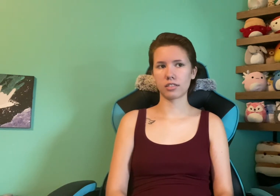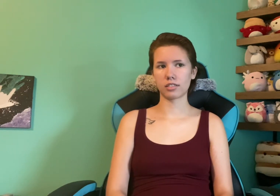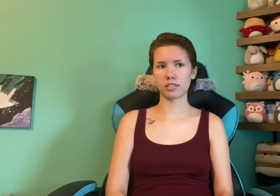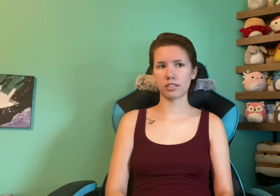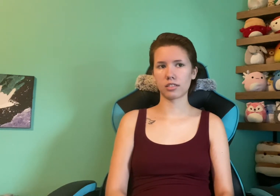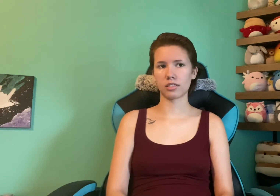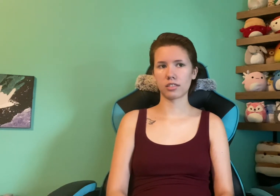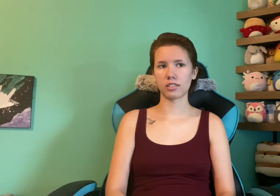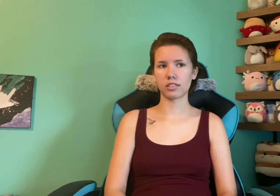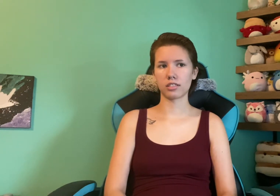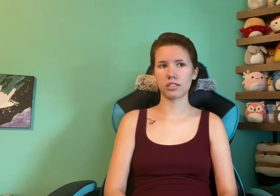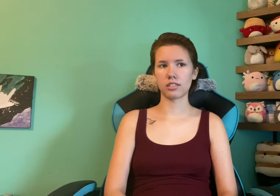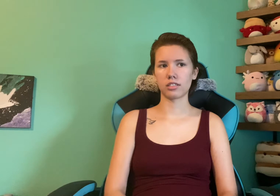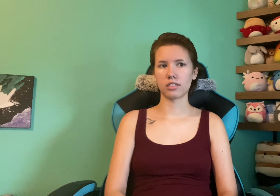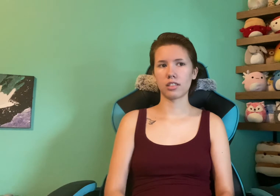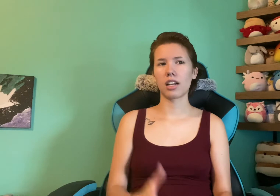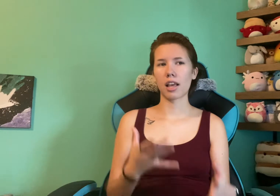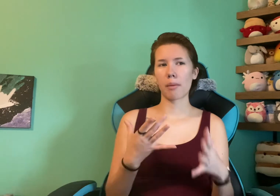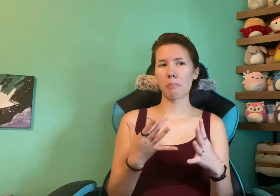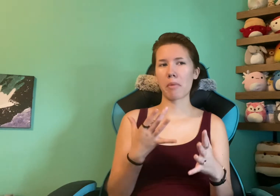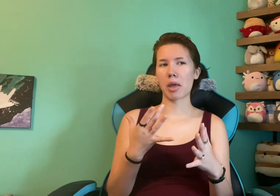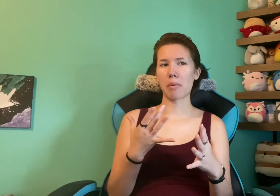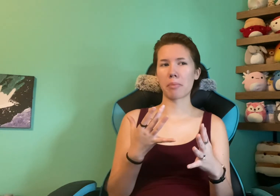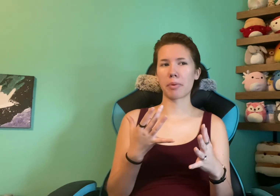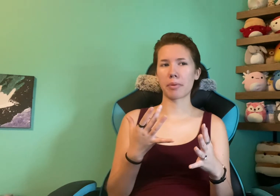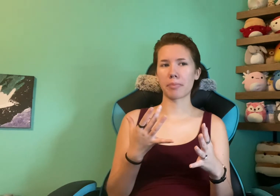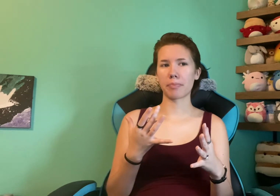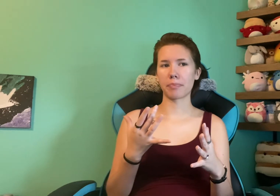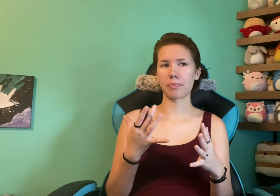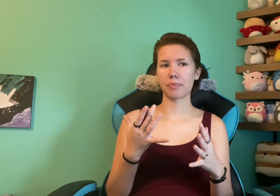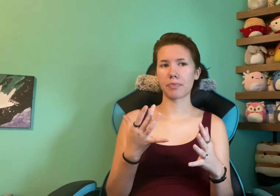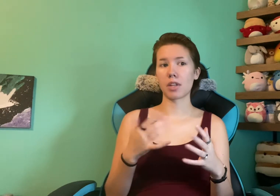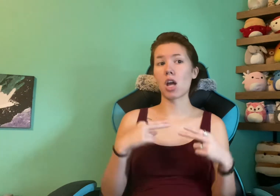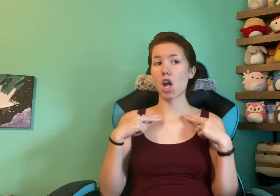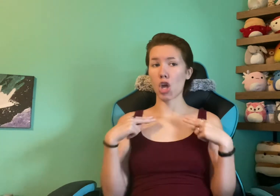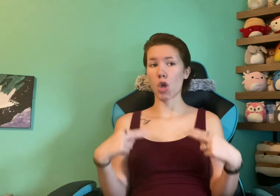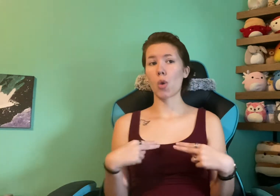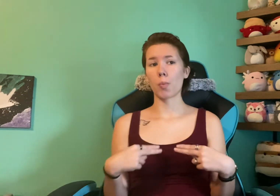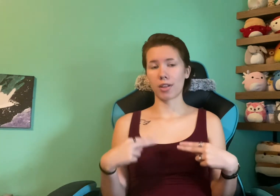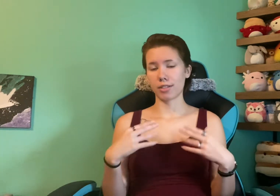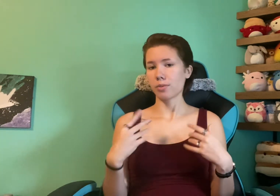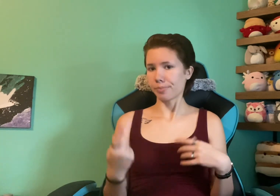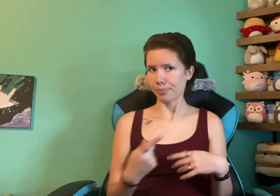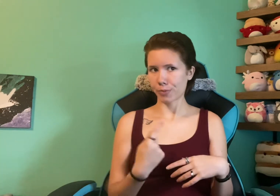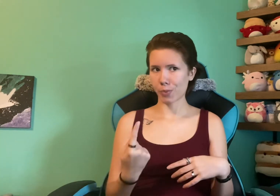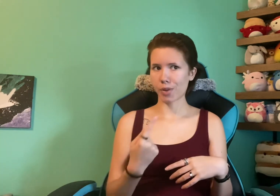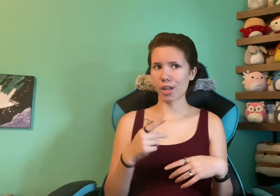or a sea cucumber. And asymmetry, the two sides are different.